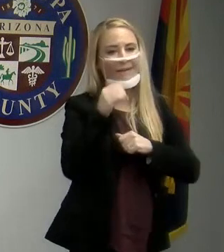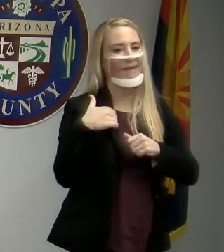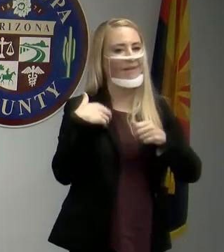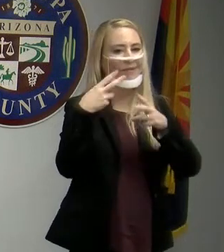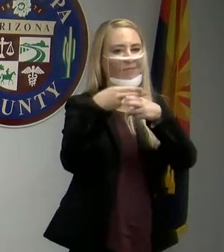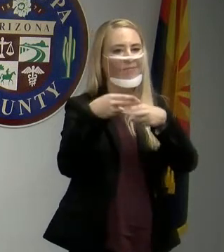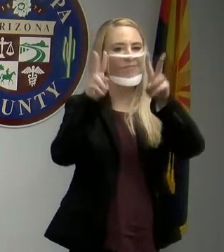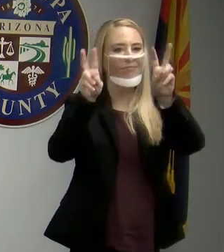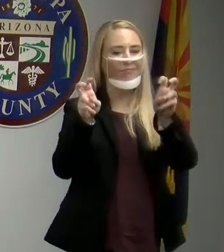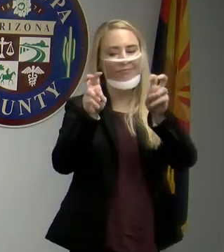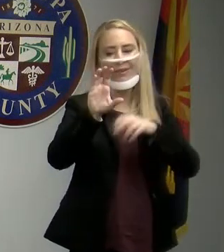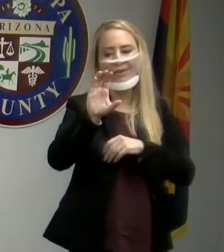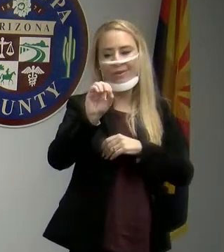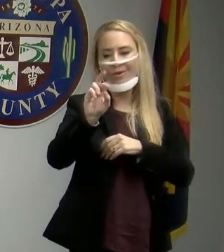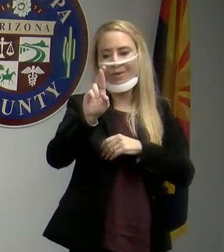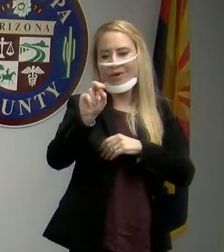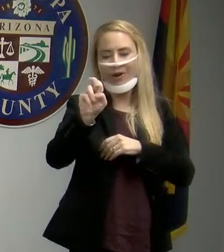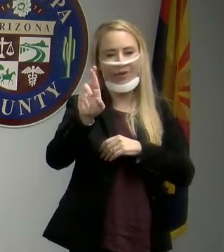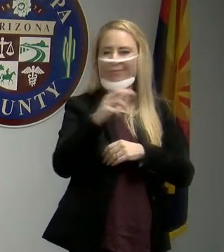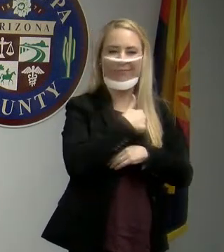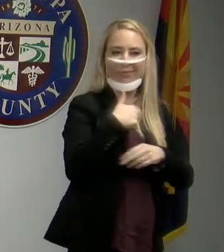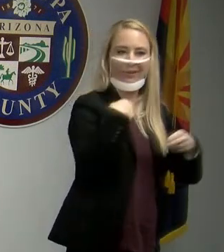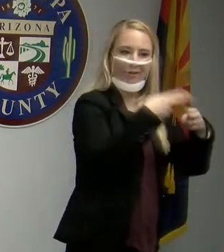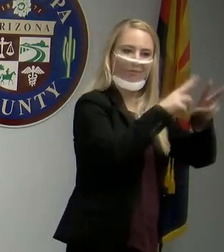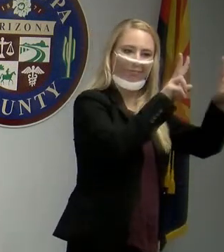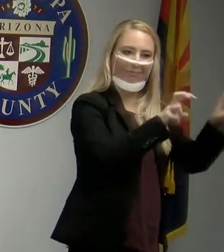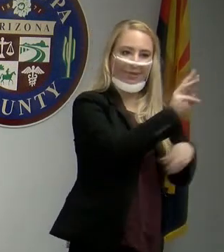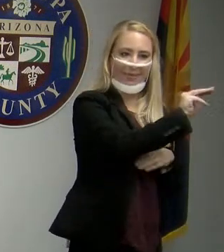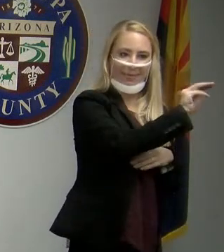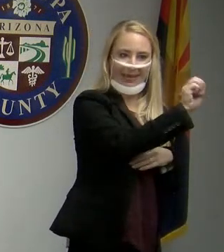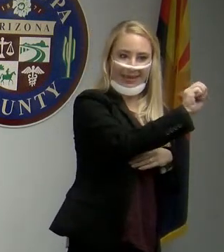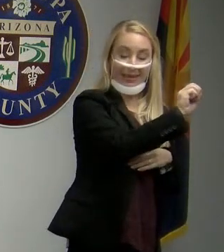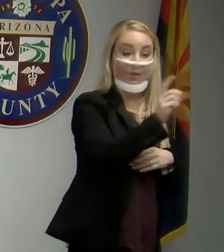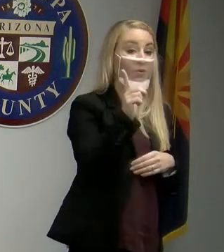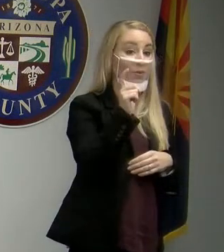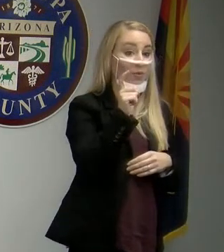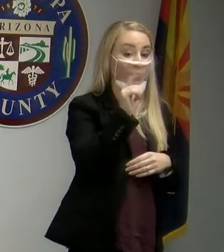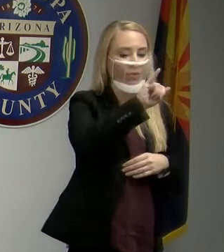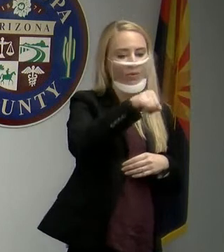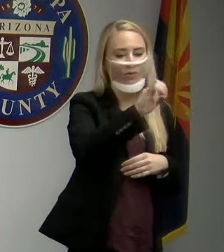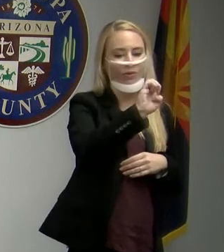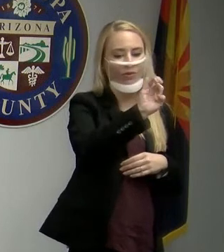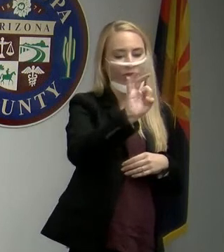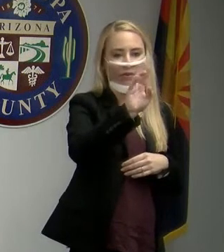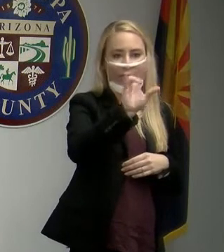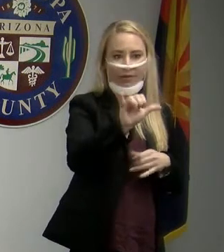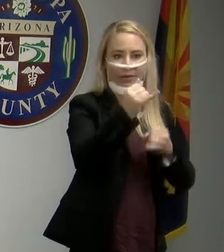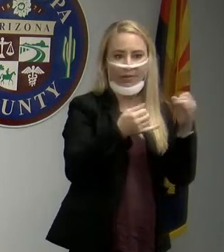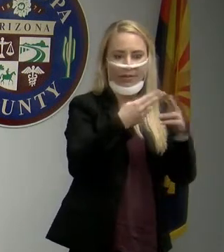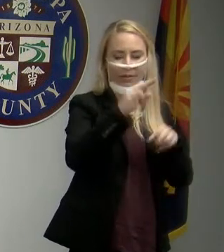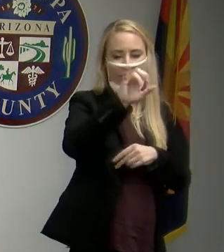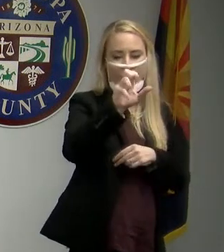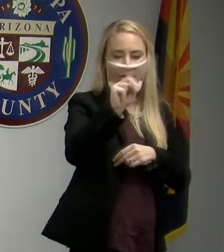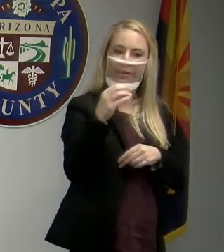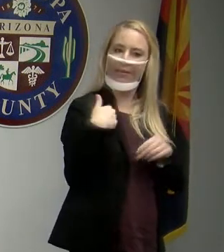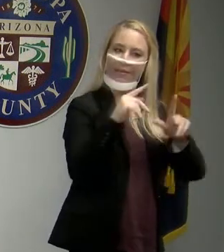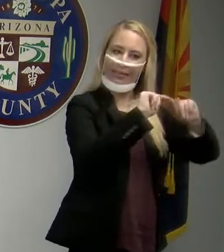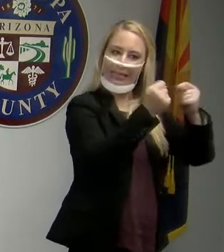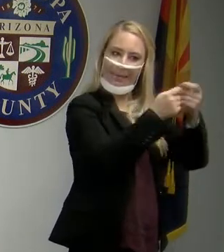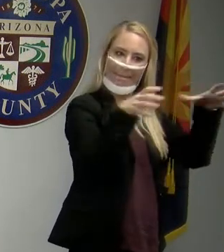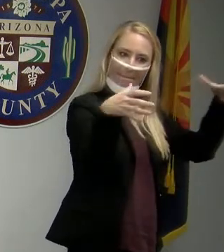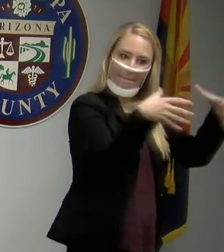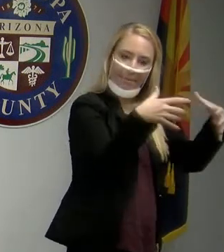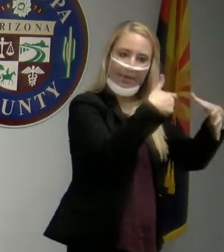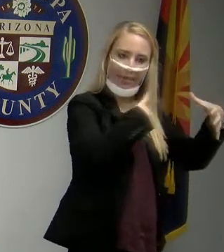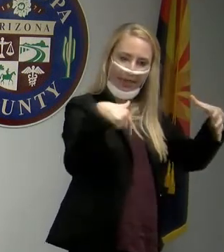a medical examiner's office. Our chief medical examiner is Dr. Jeffrey Johnston. He leads a team of pathologists, and they do